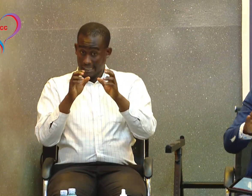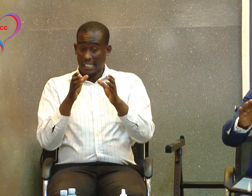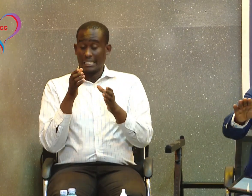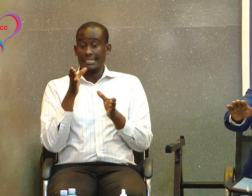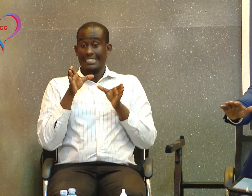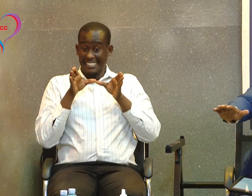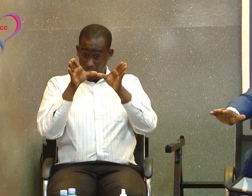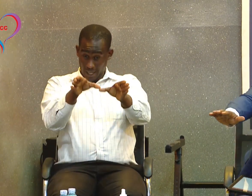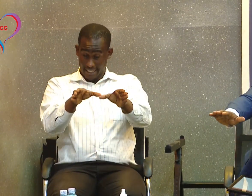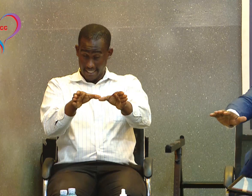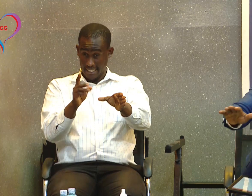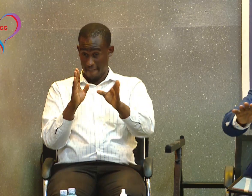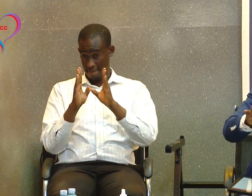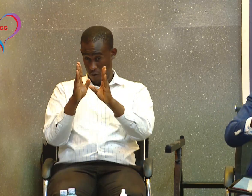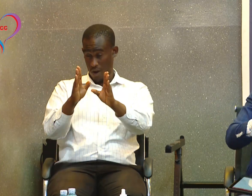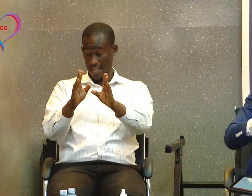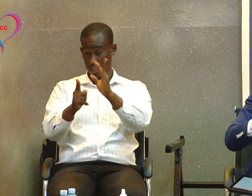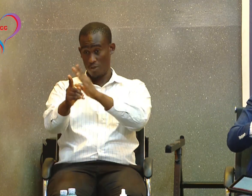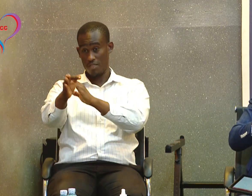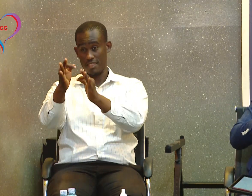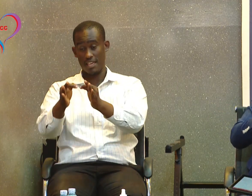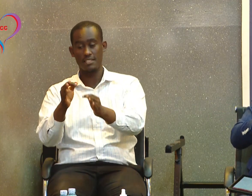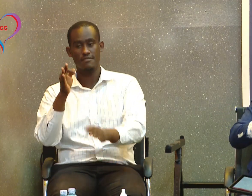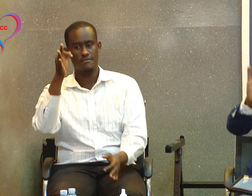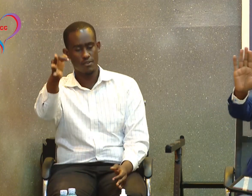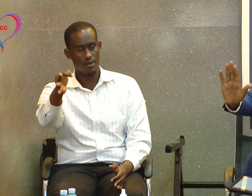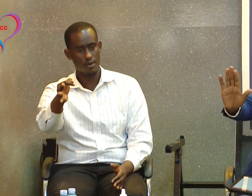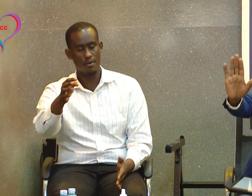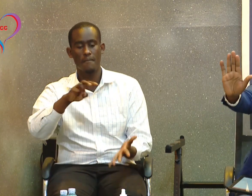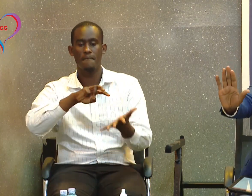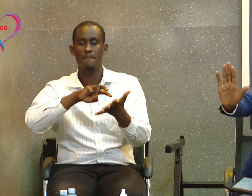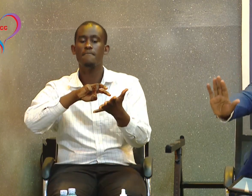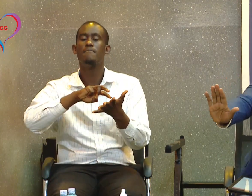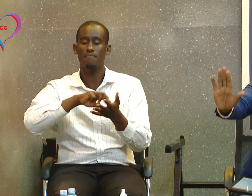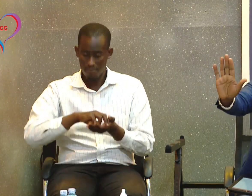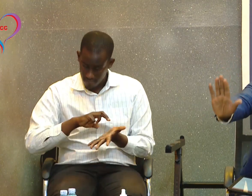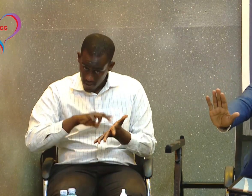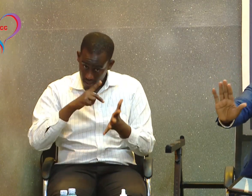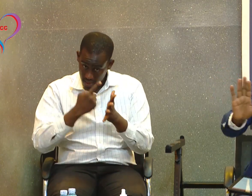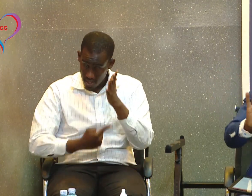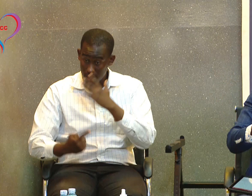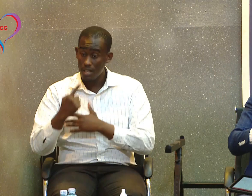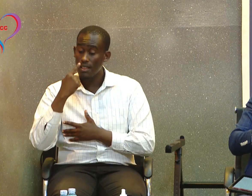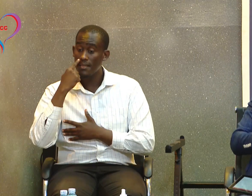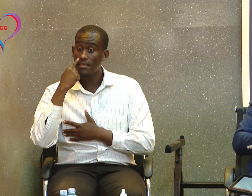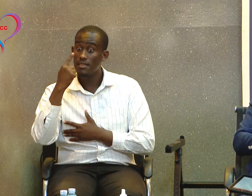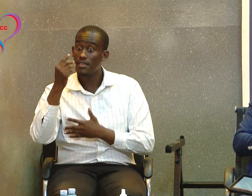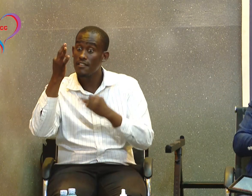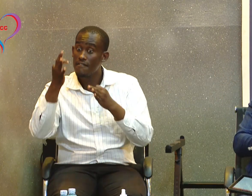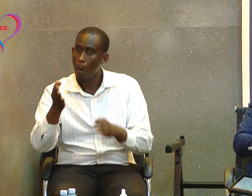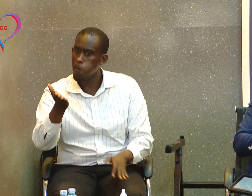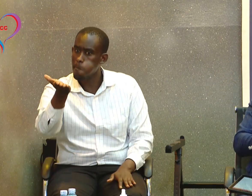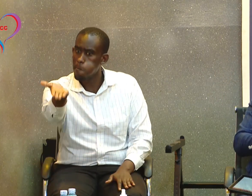the things that are ahead of us, it means they are there, you know they are there, you have set them. They